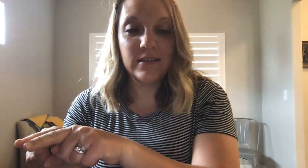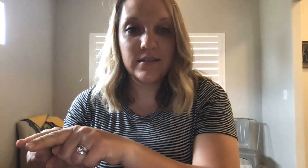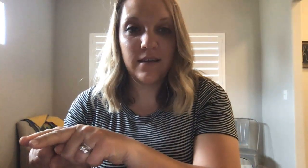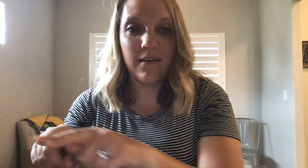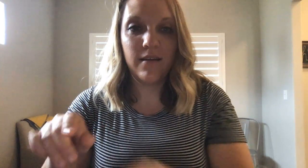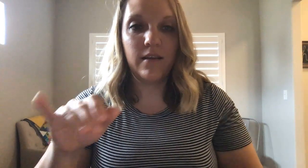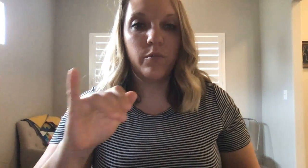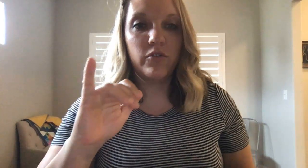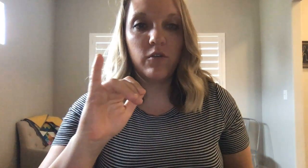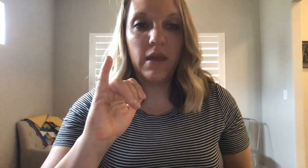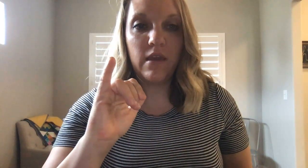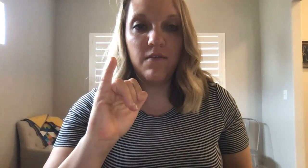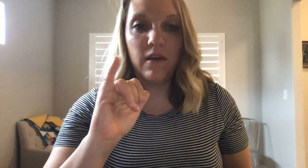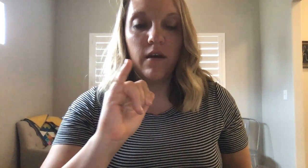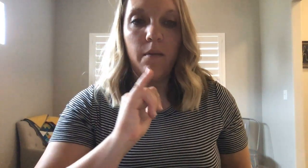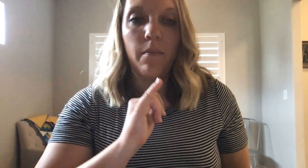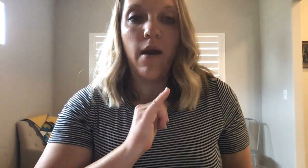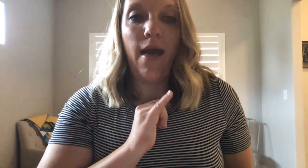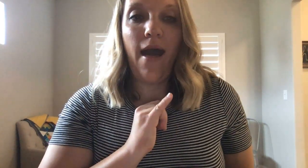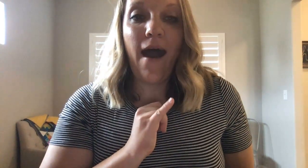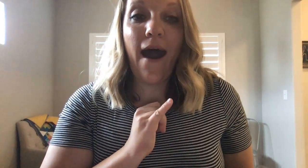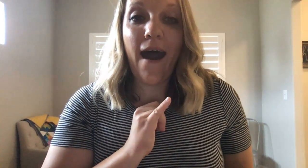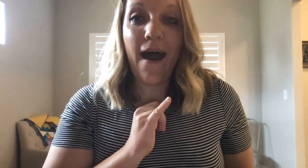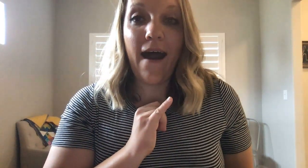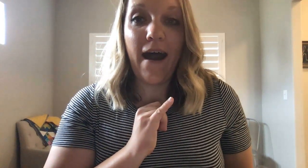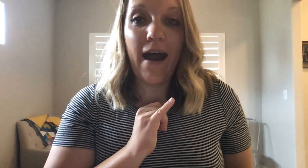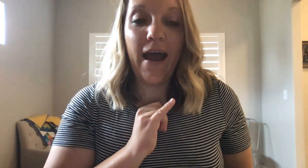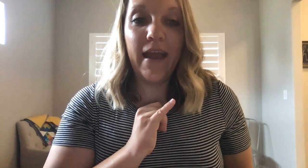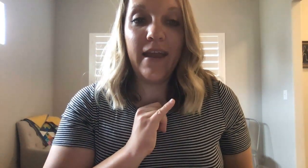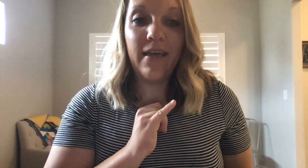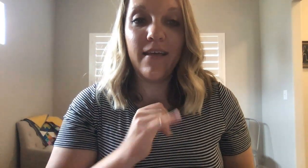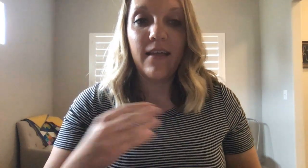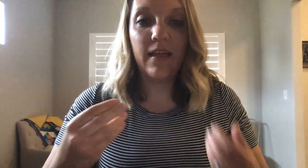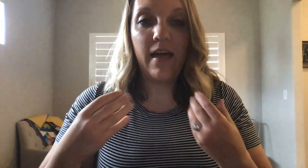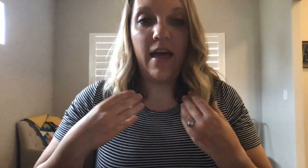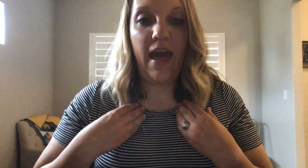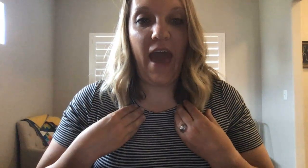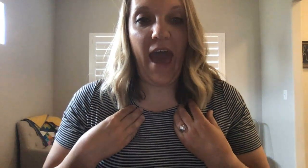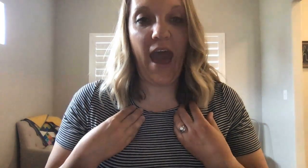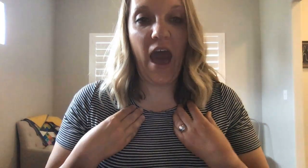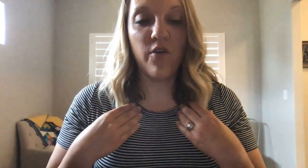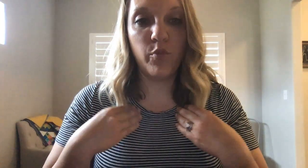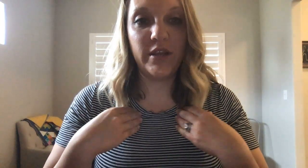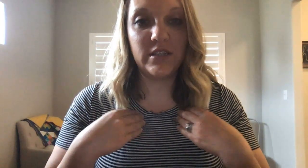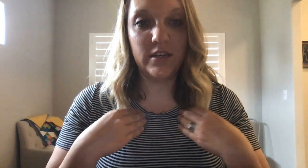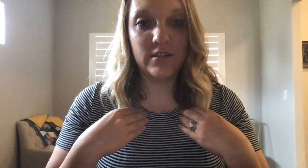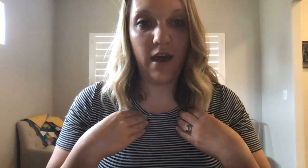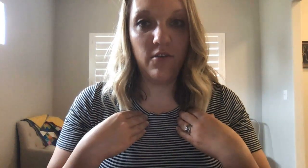as, now put your pinky finger up, I point to yourself.